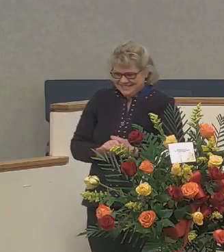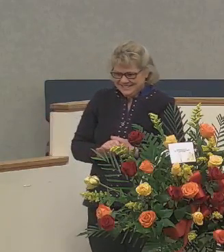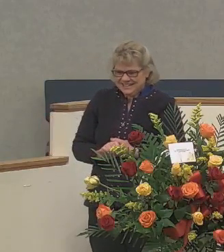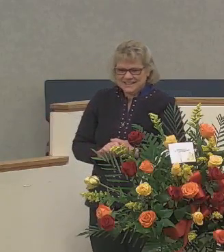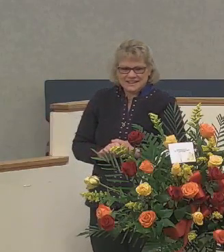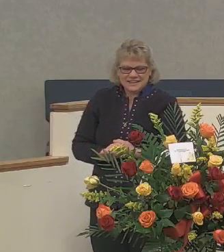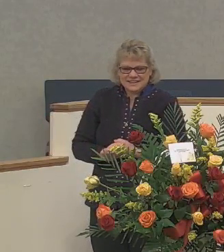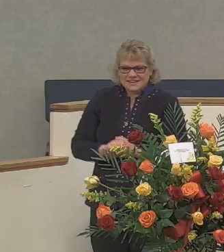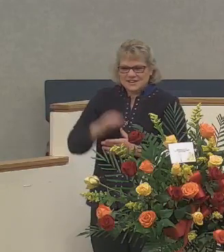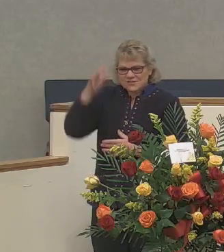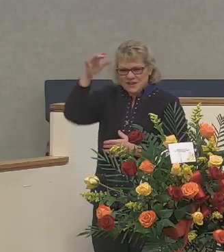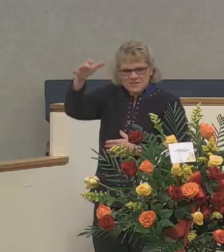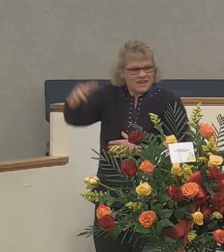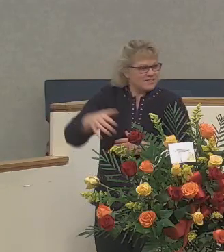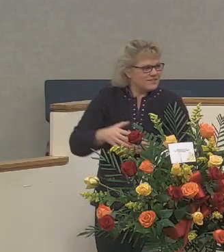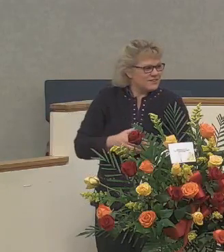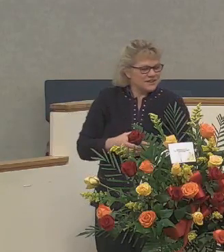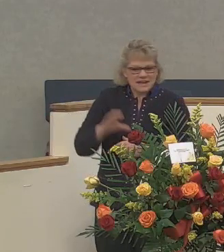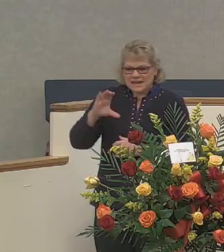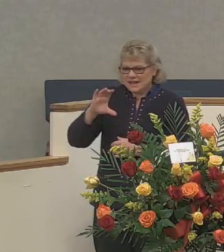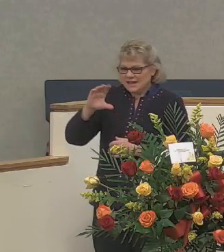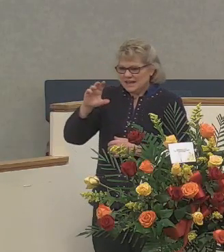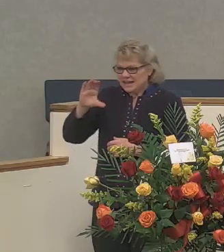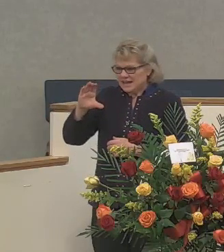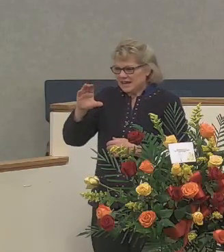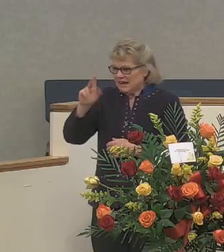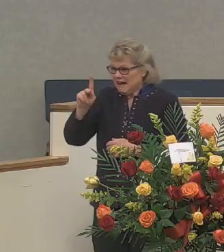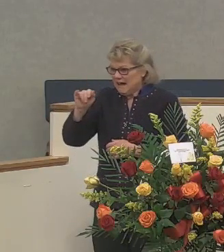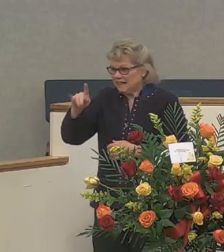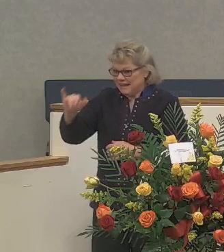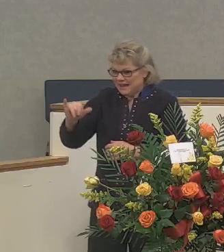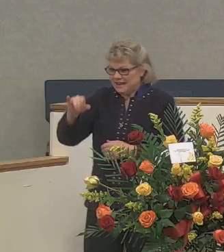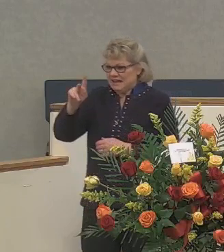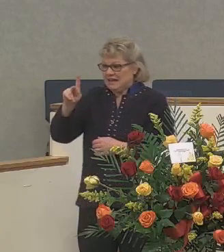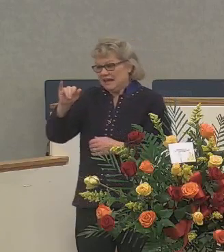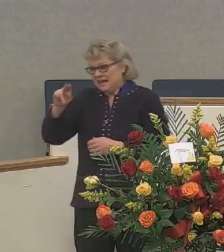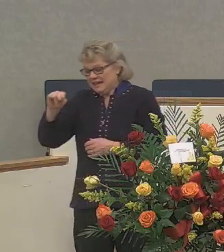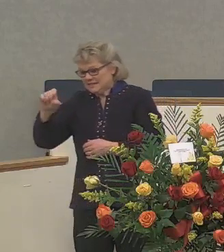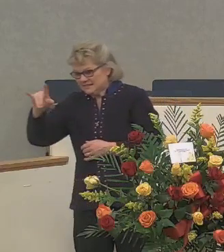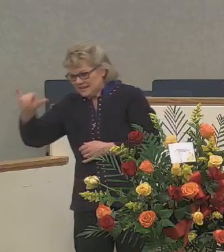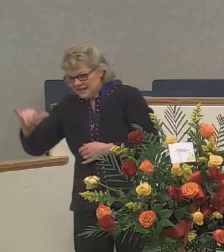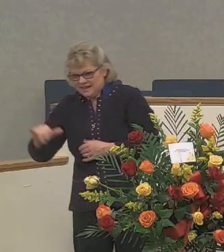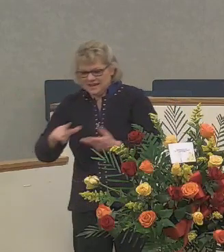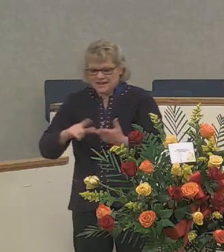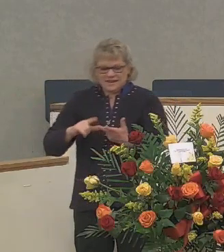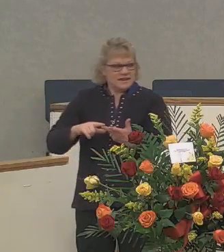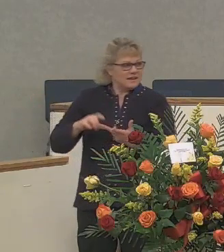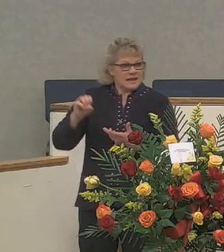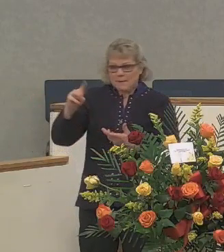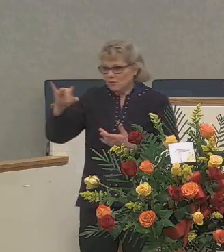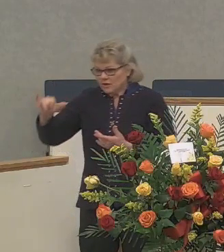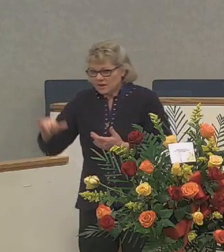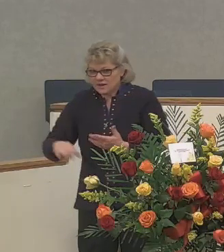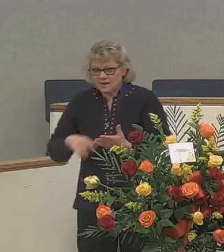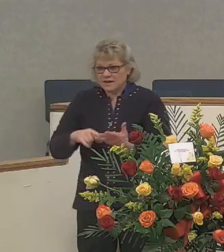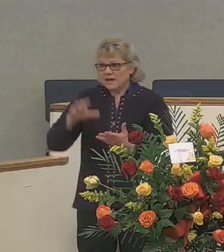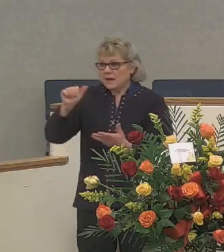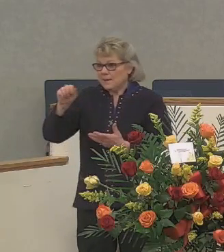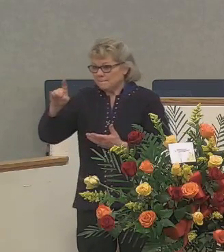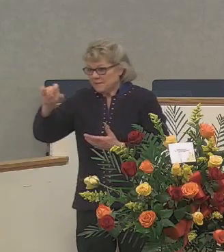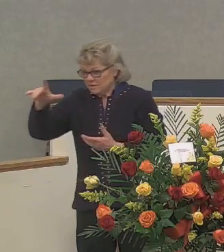cherished great-grandfather of Kylie, Kinsley, Avery,